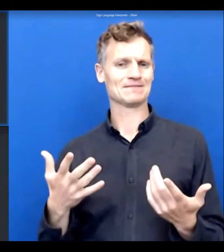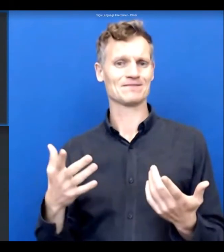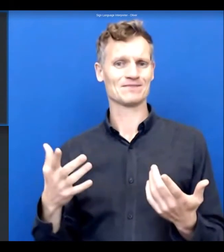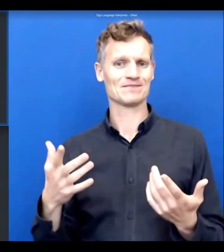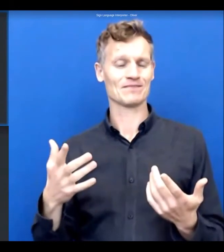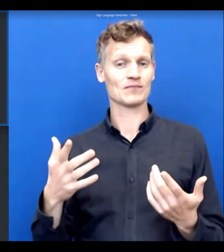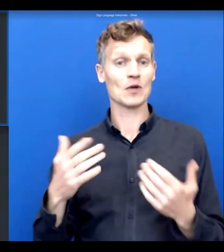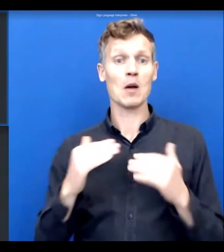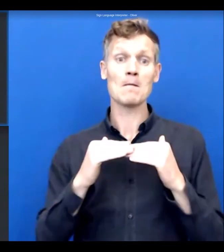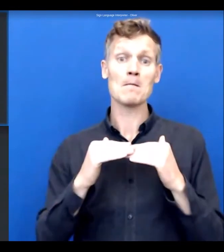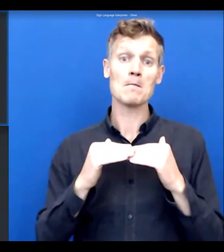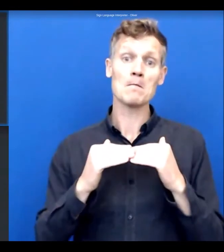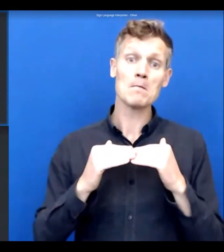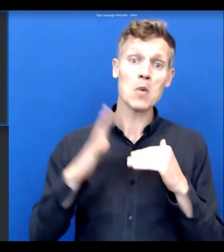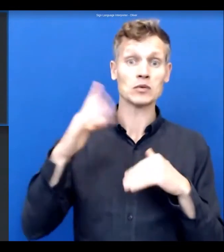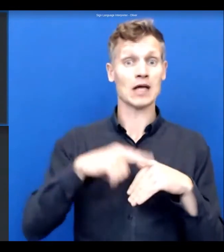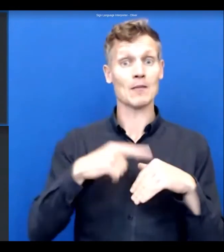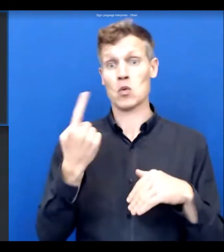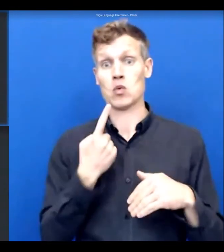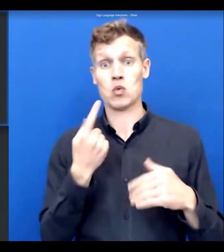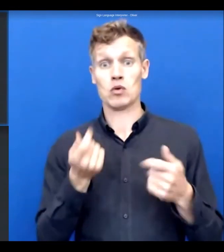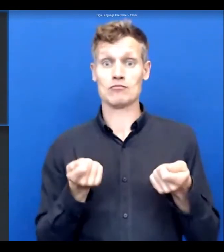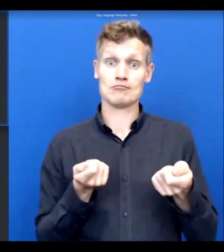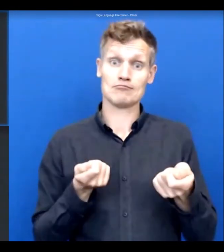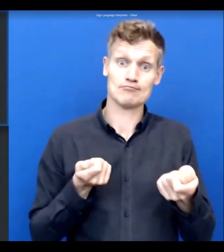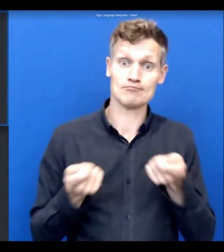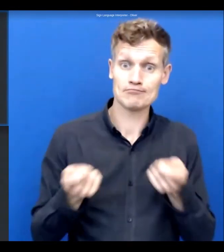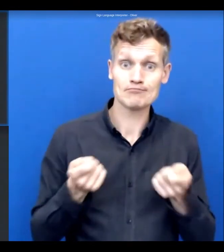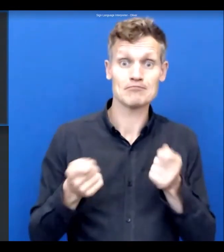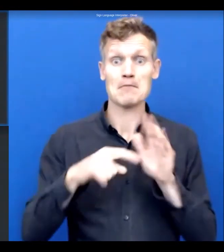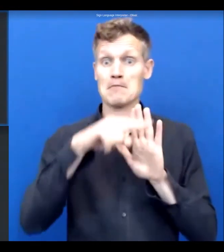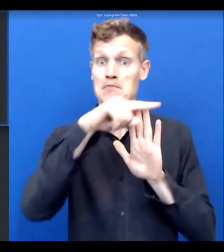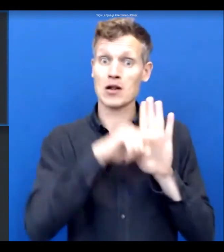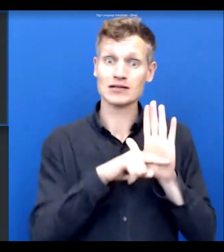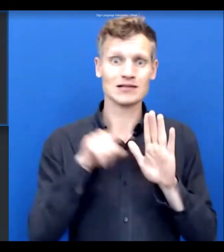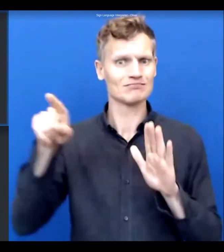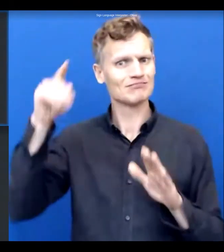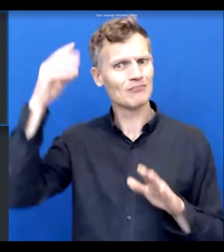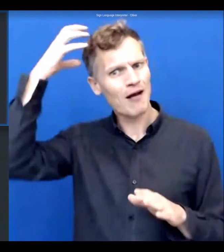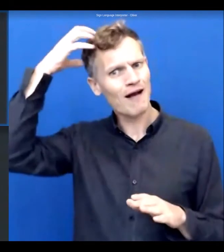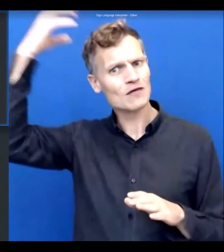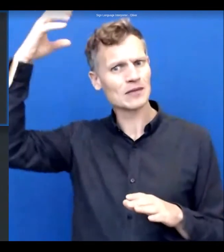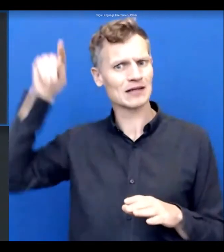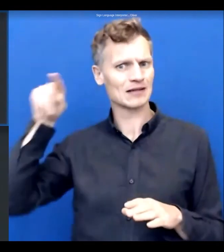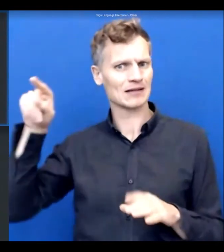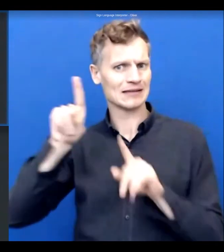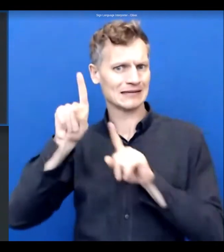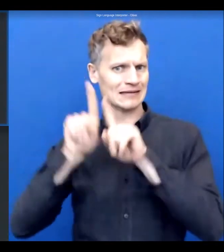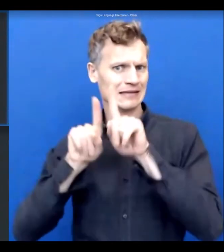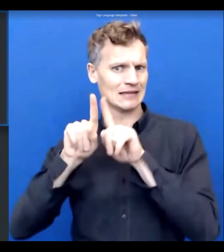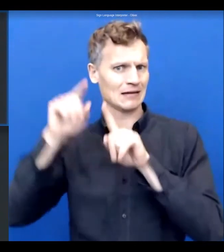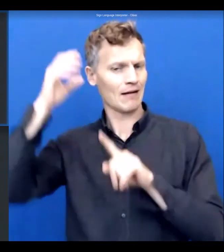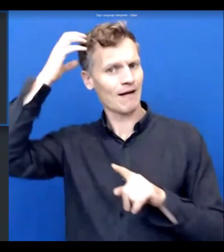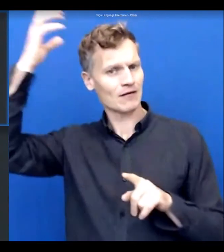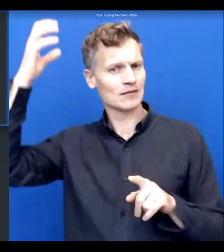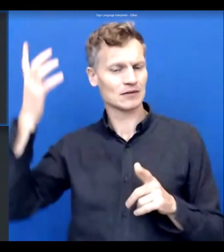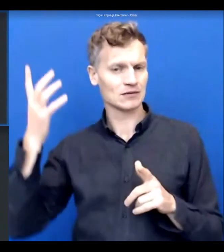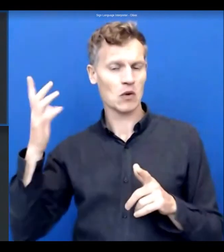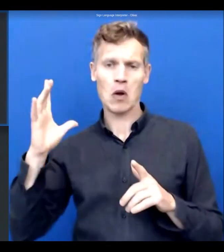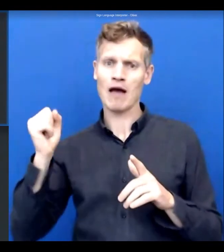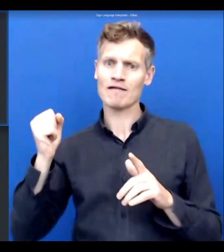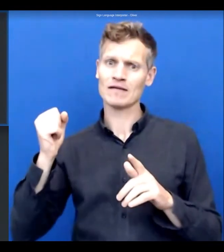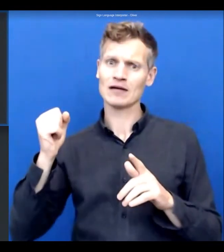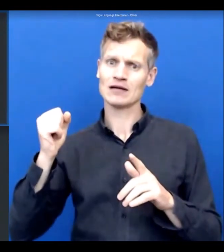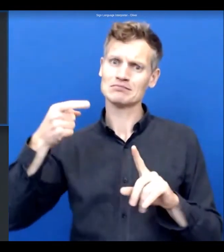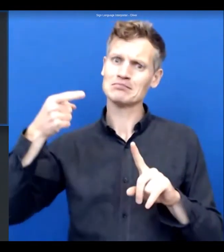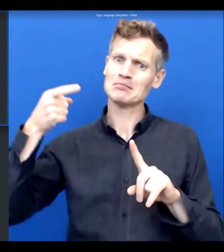in charge of defining policies at the broadest level, therefore including specific areas for